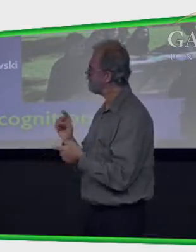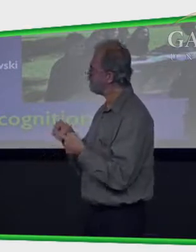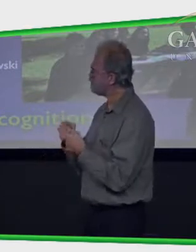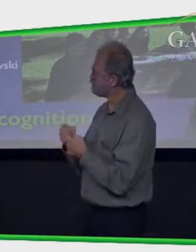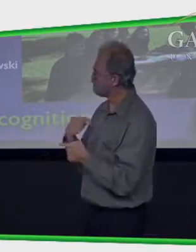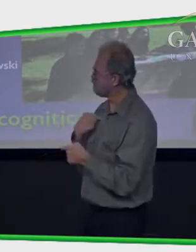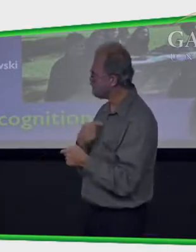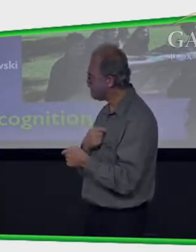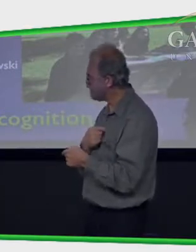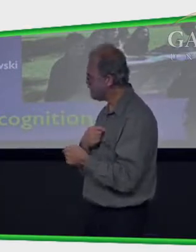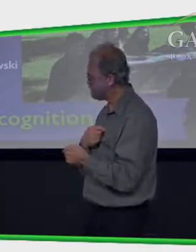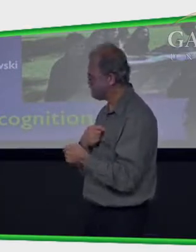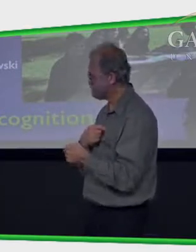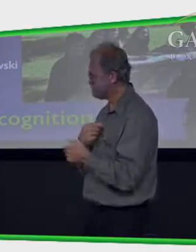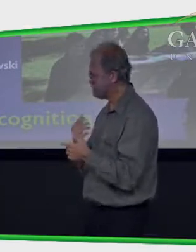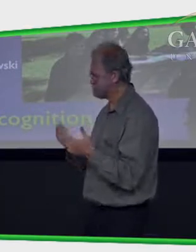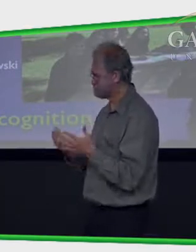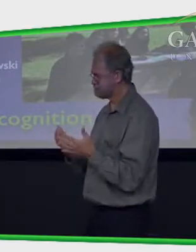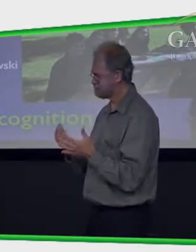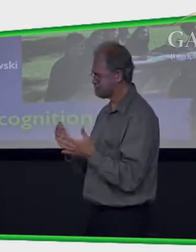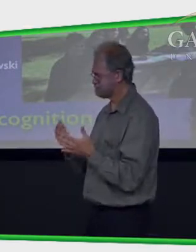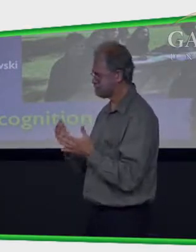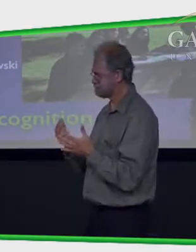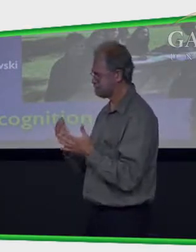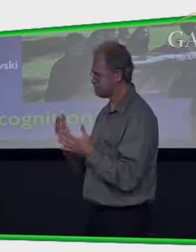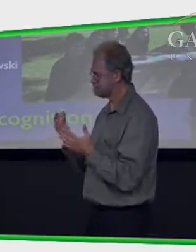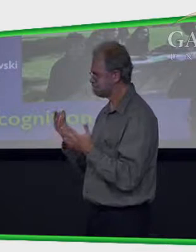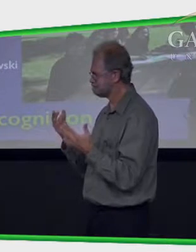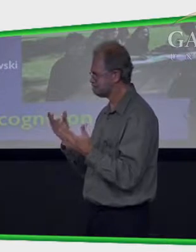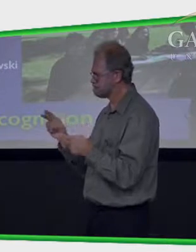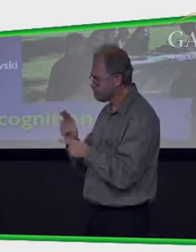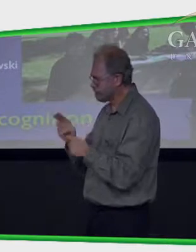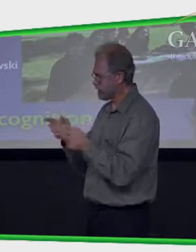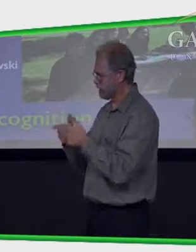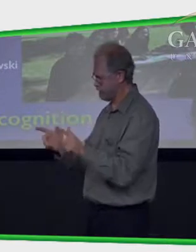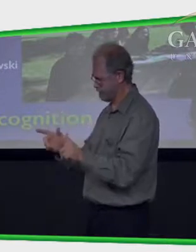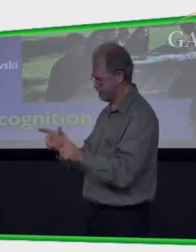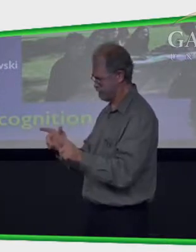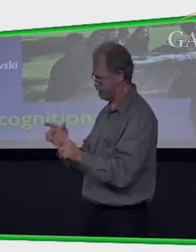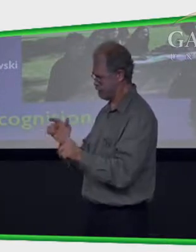paper are so important to that. So